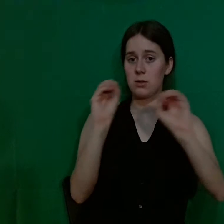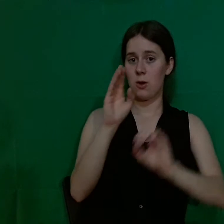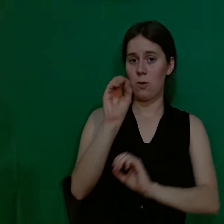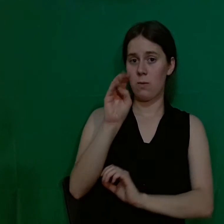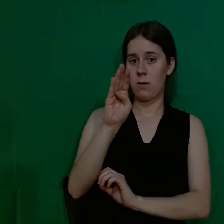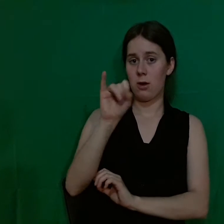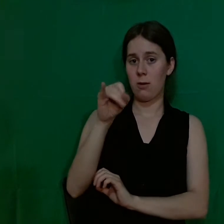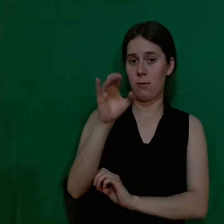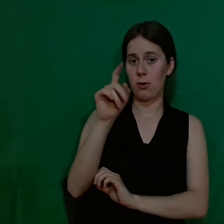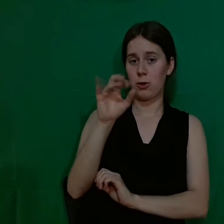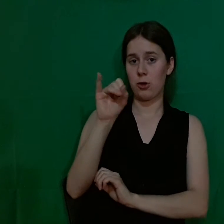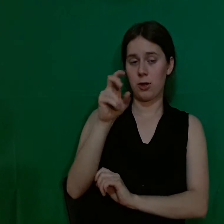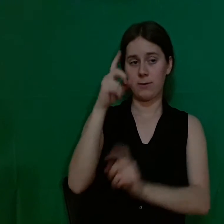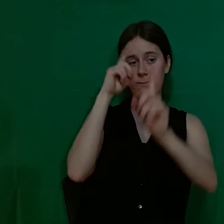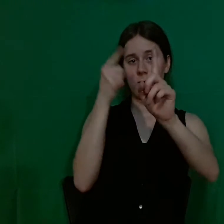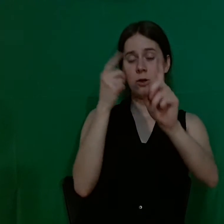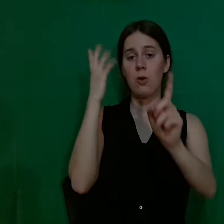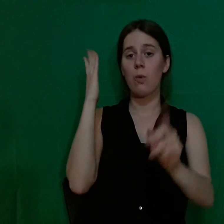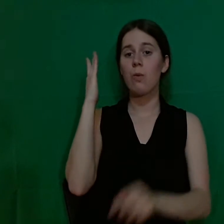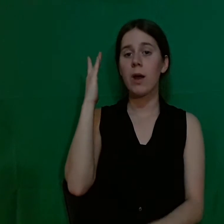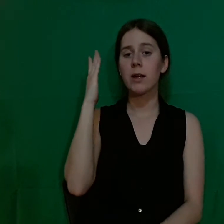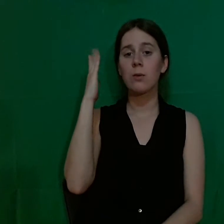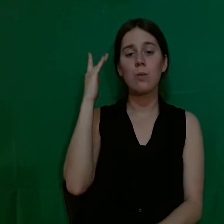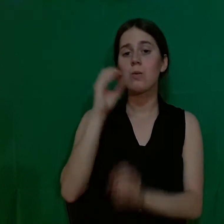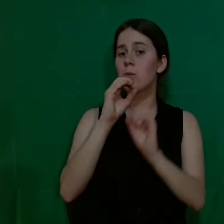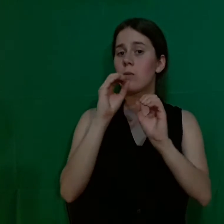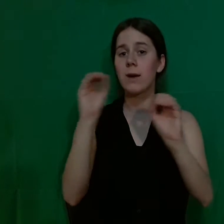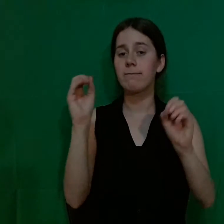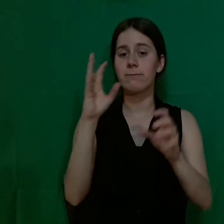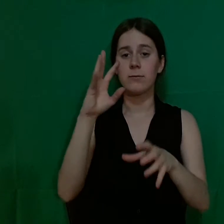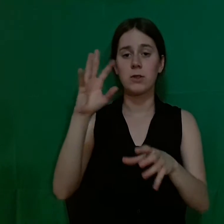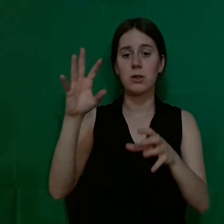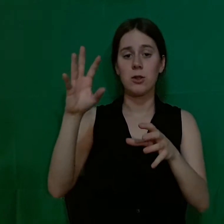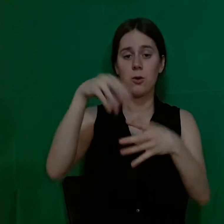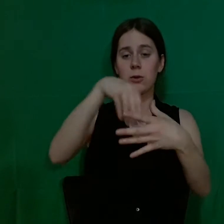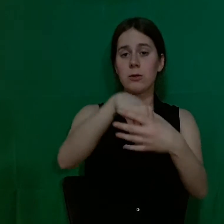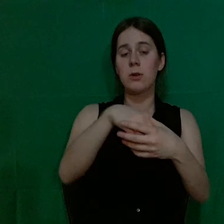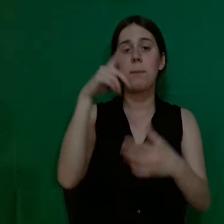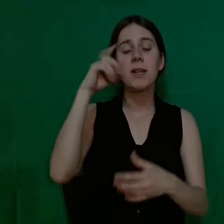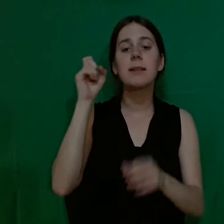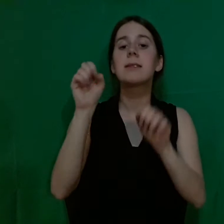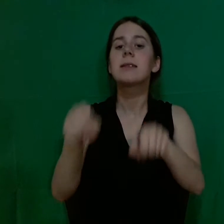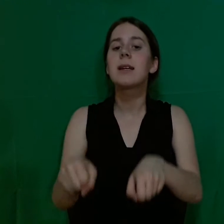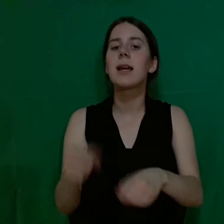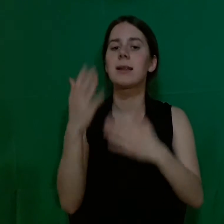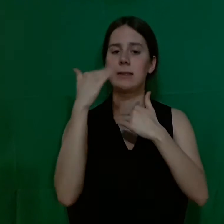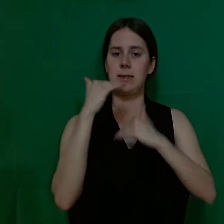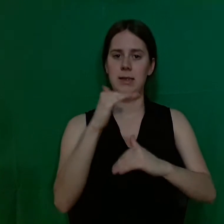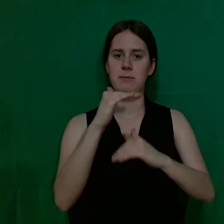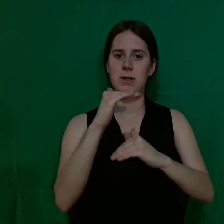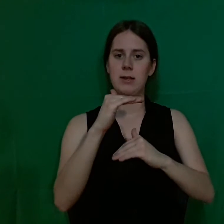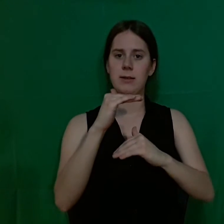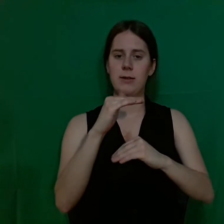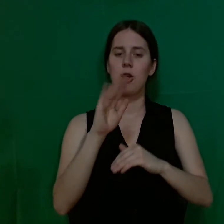objective may limit you. It may limit the opportunities that you are given. If you write an objective for